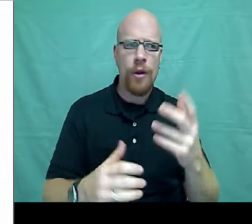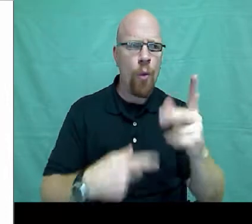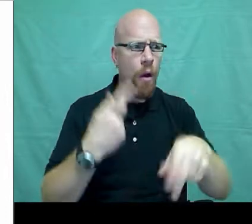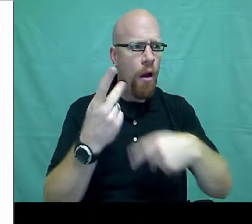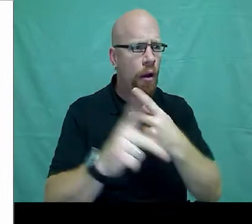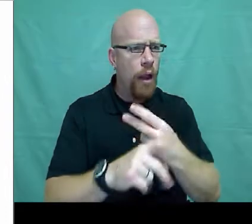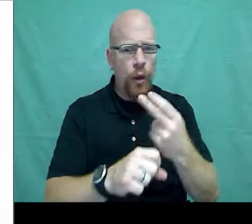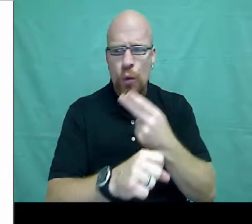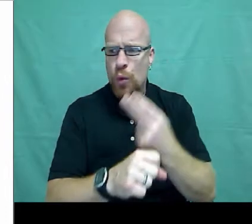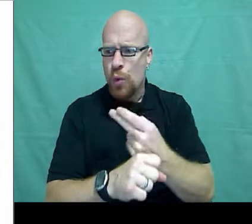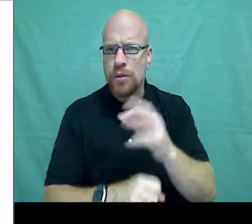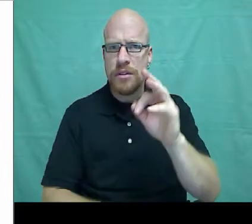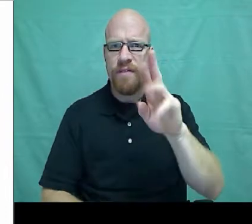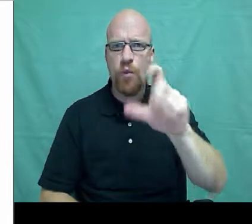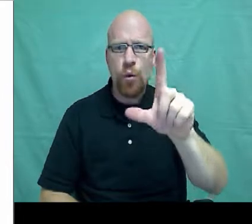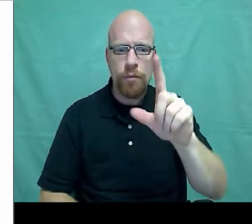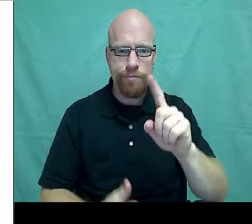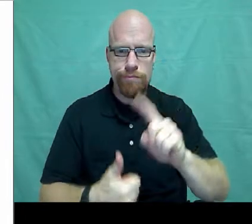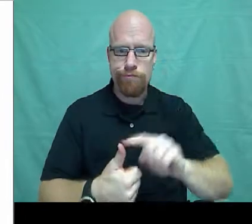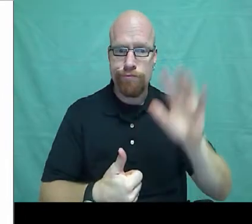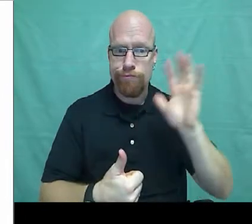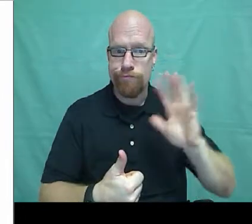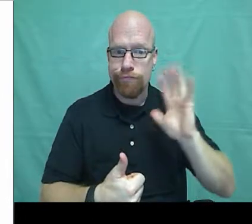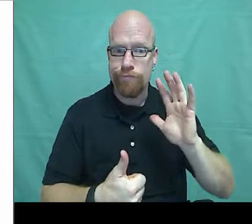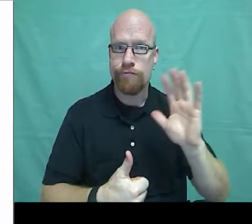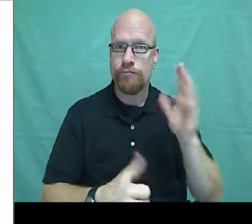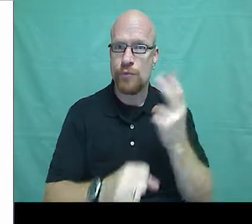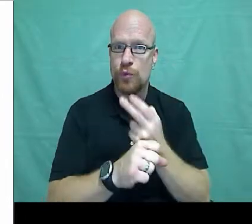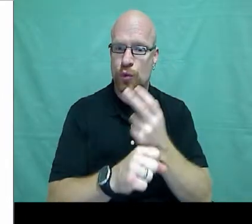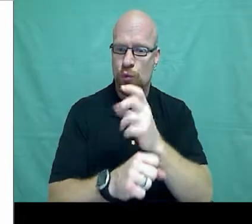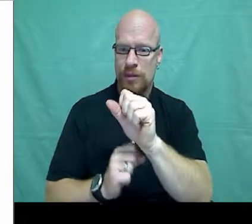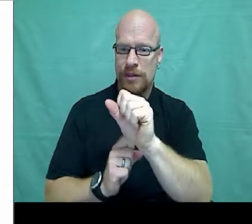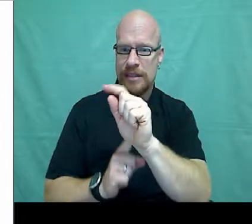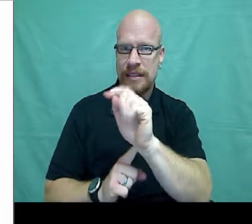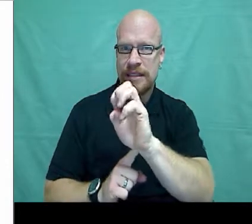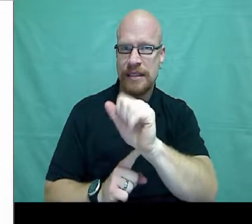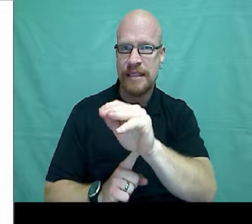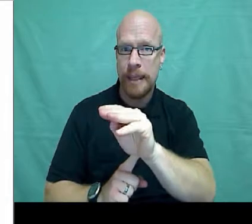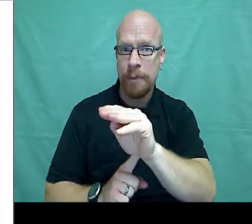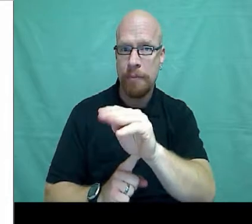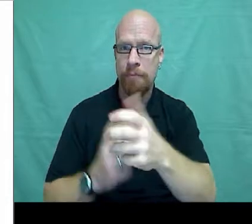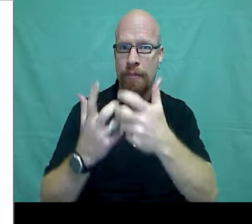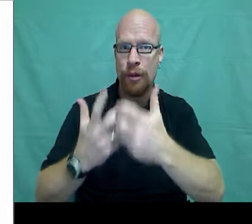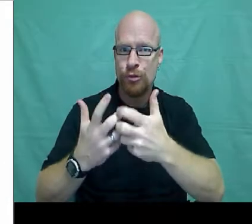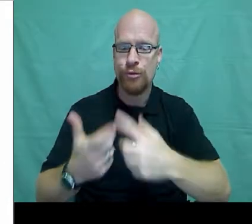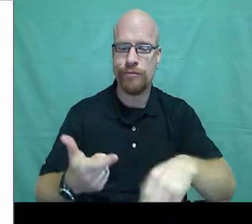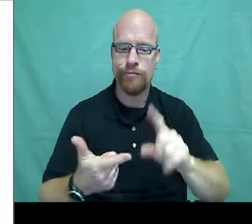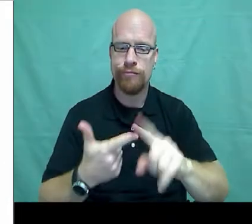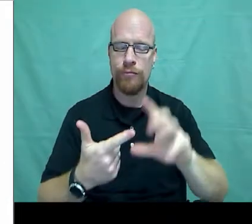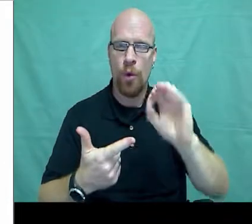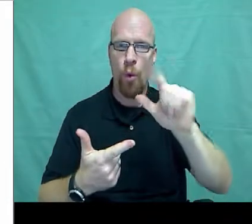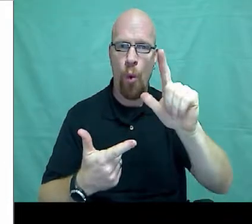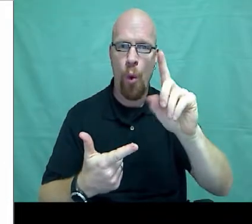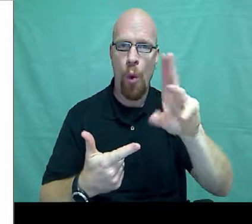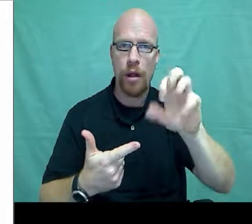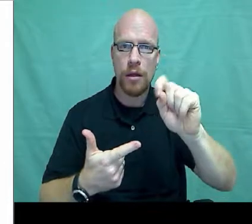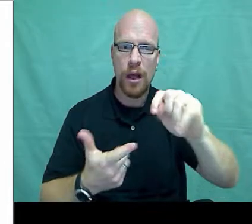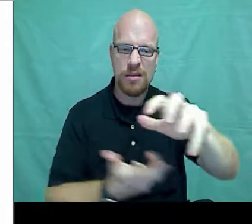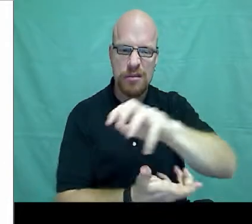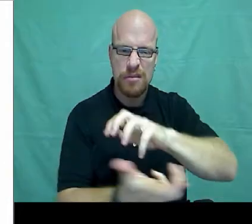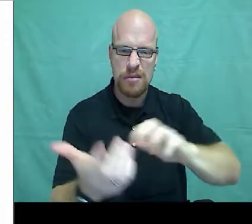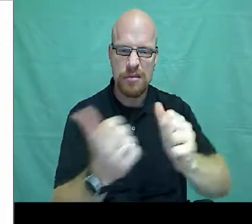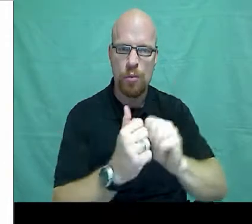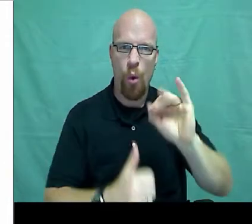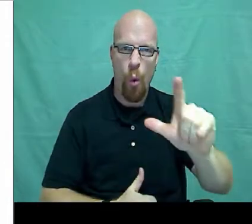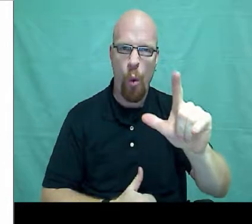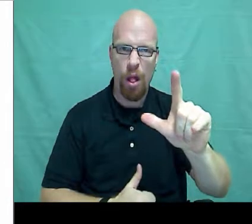What type of fuel do they use for cars or run automobiles? They used at one time the steam engines like trains,